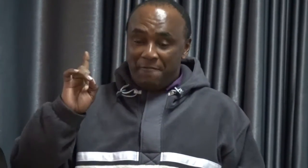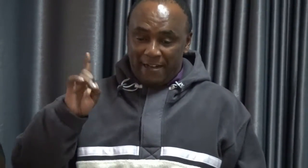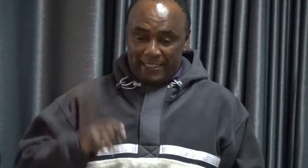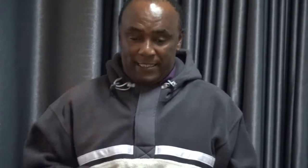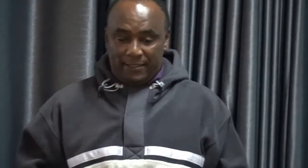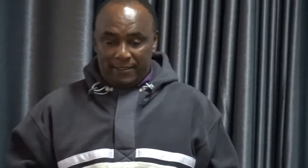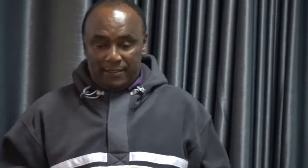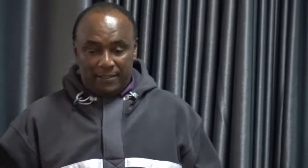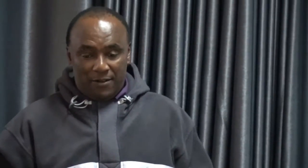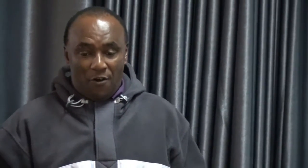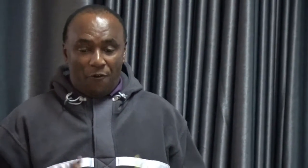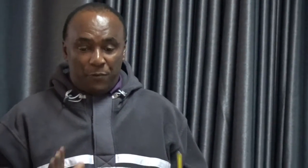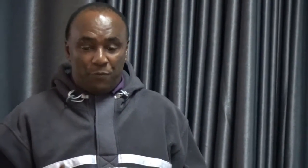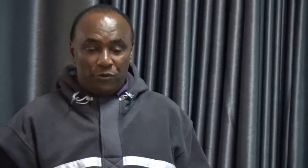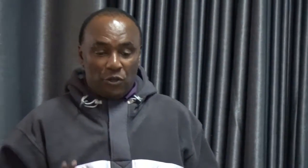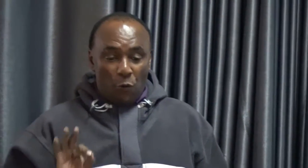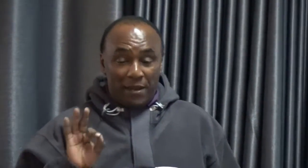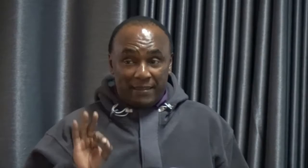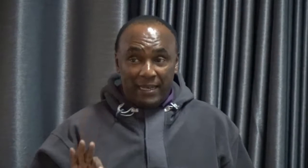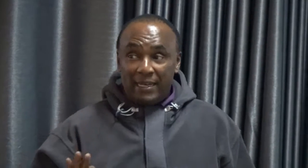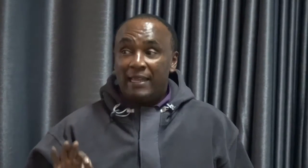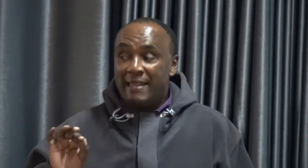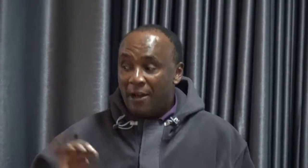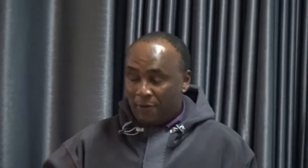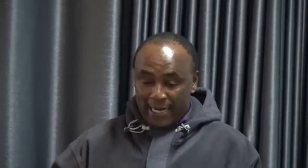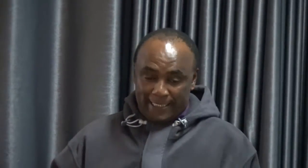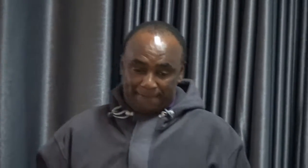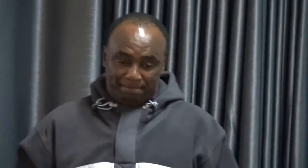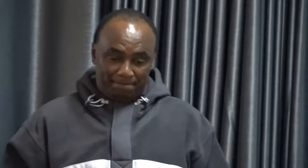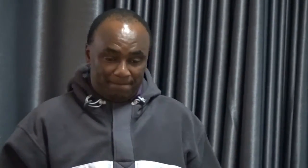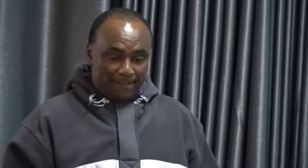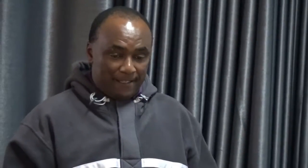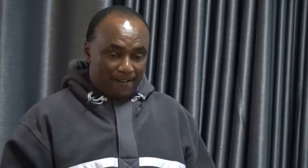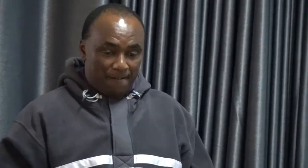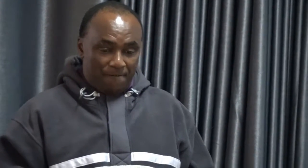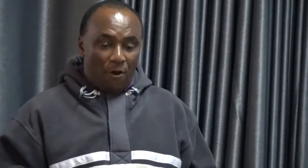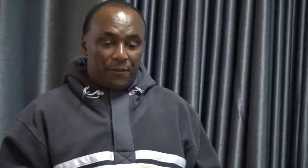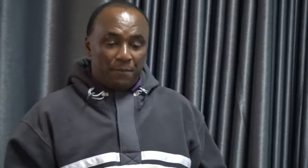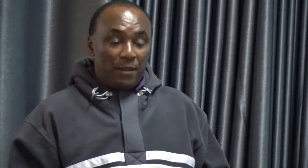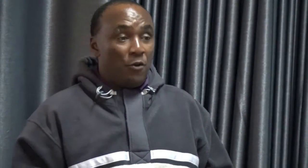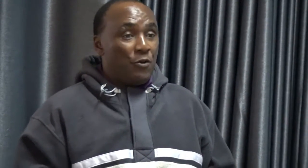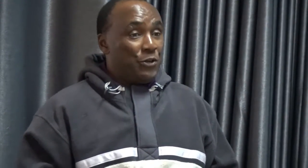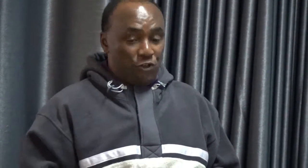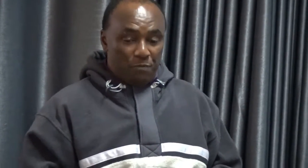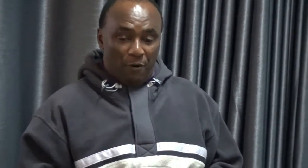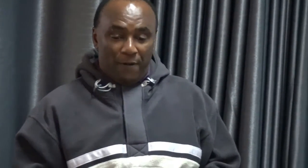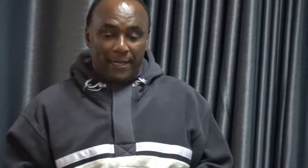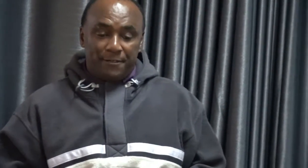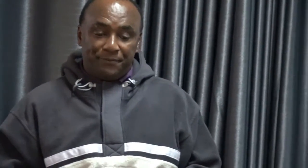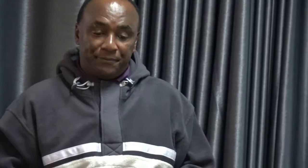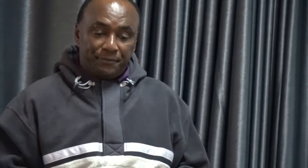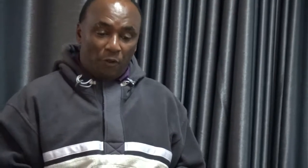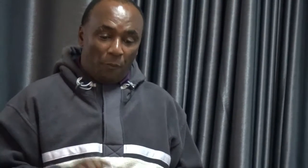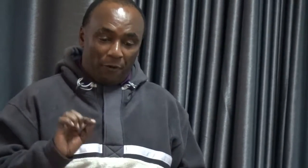the diversity of peoples within their locality. Fourth, we should